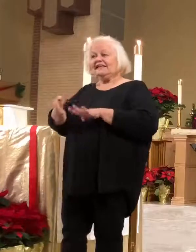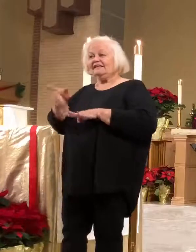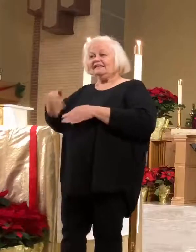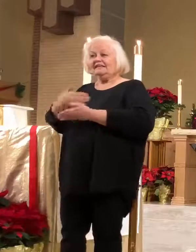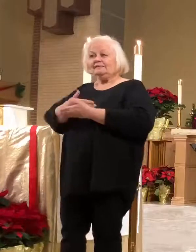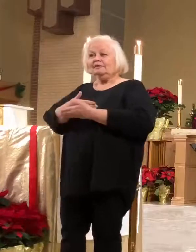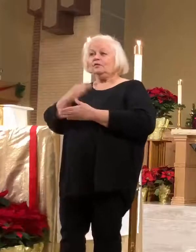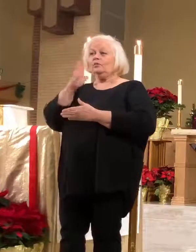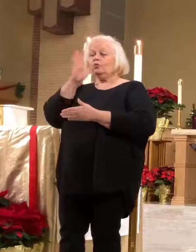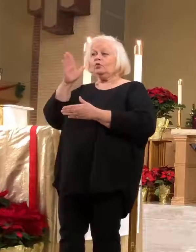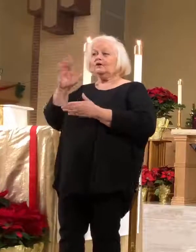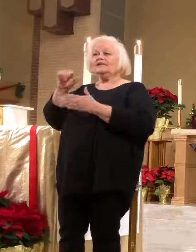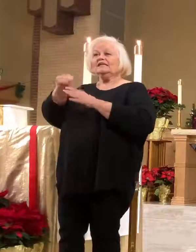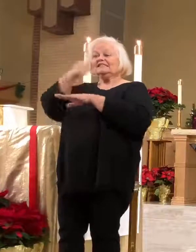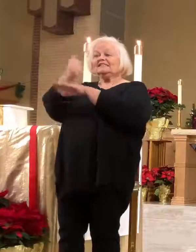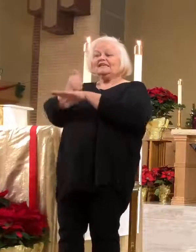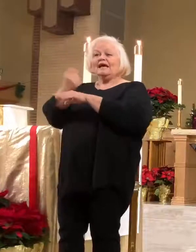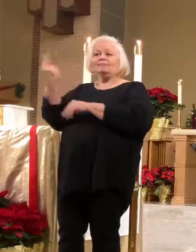something unheard of before.